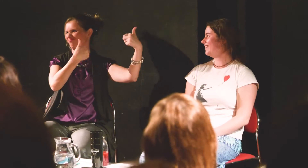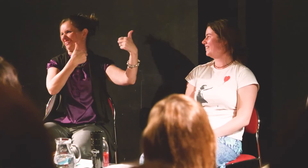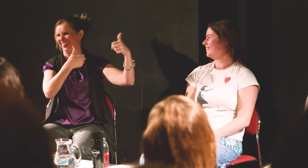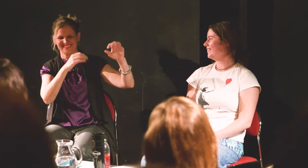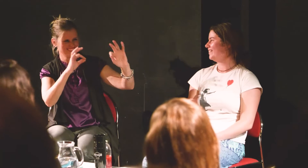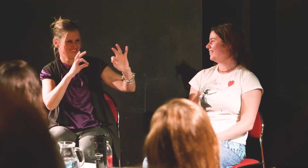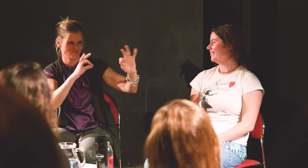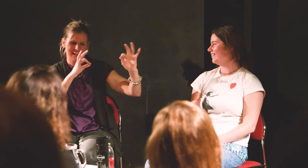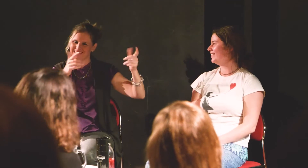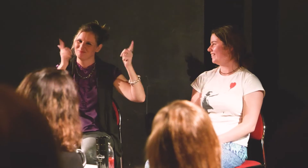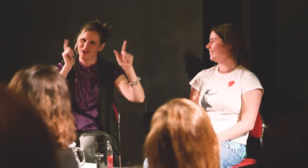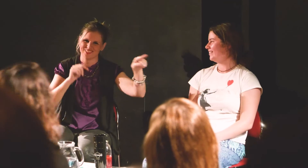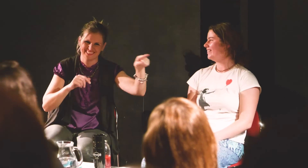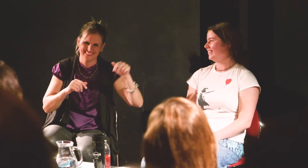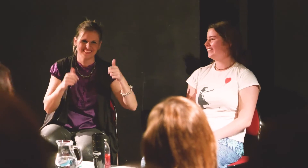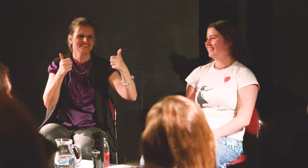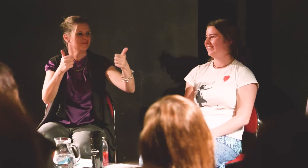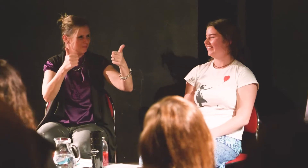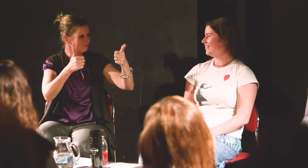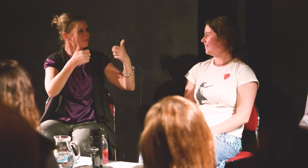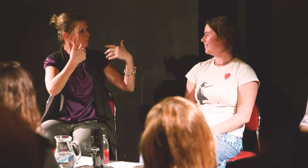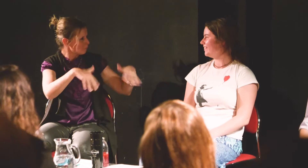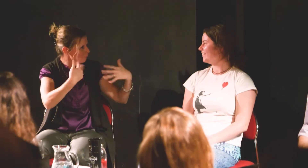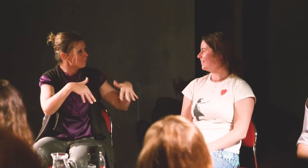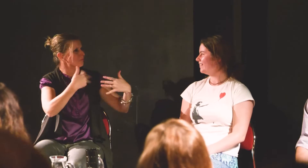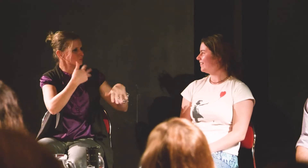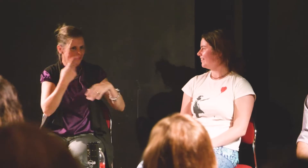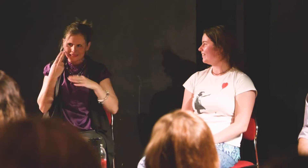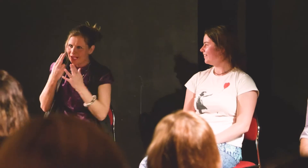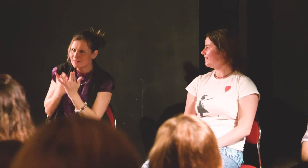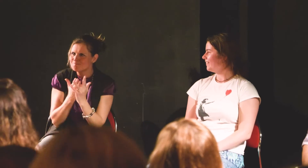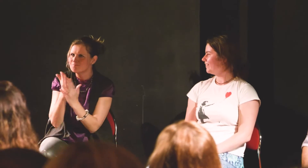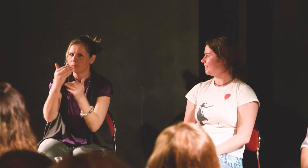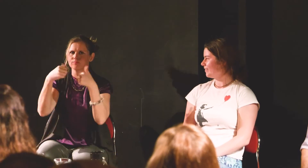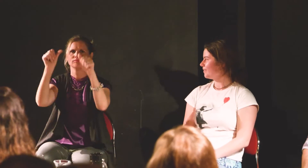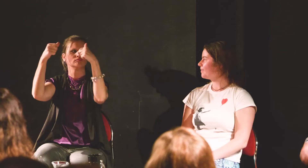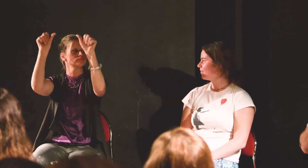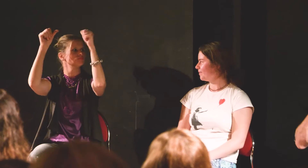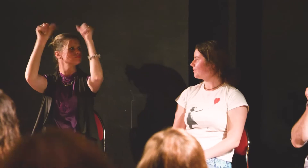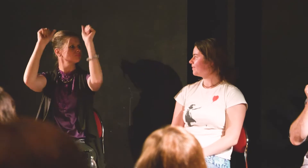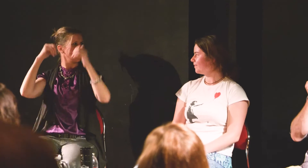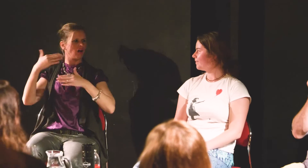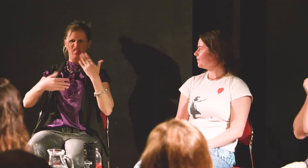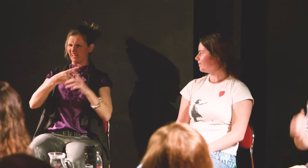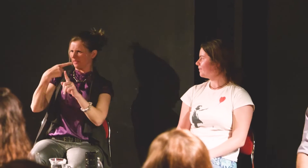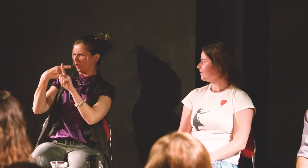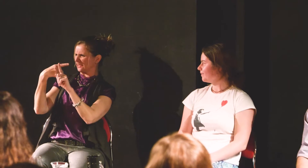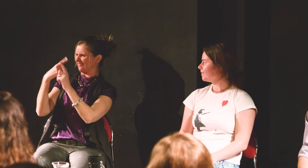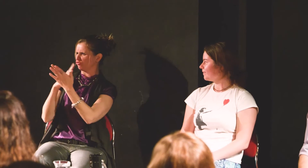Brilliant. What a brilliant guy, what a brilliant boss. So as you can see, deaf really have been persevering to make